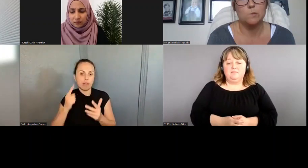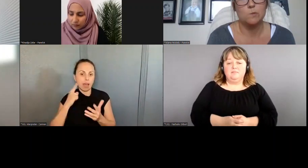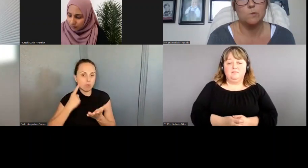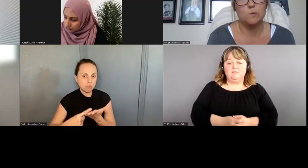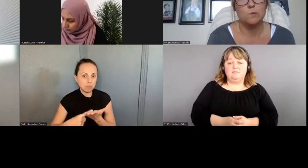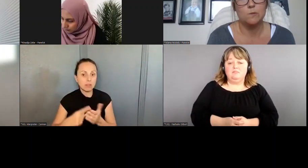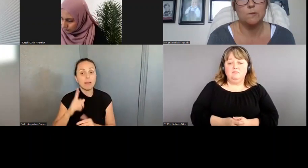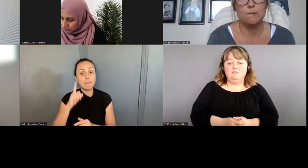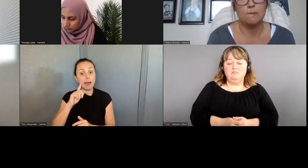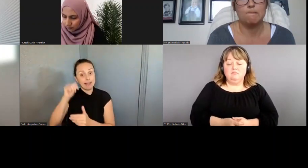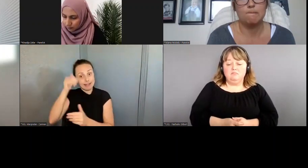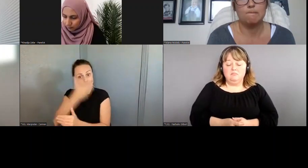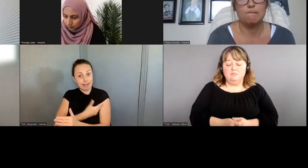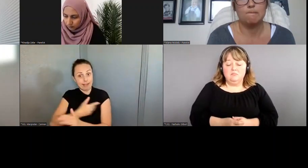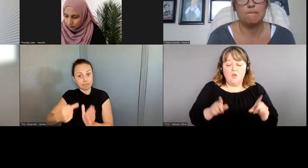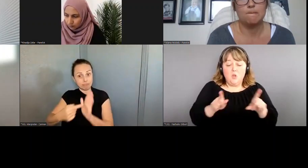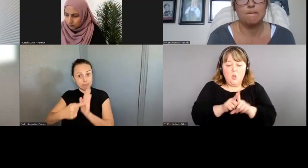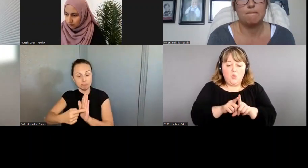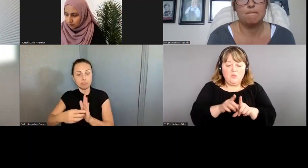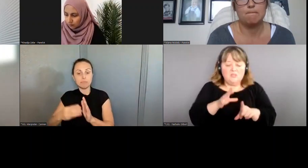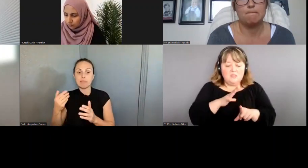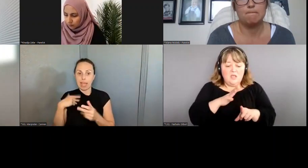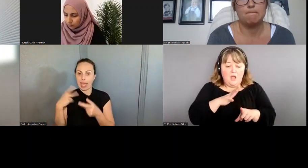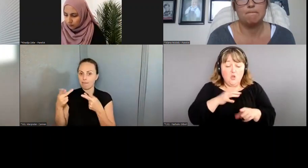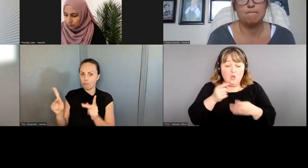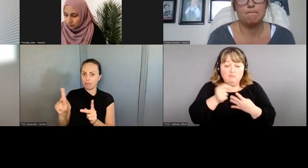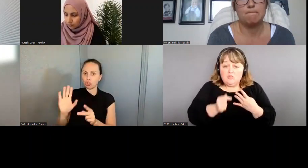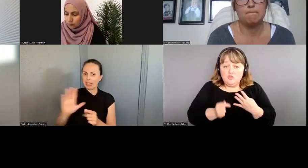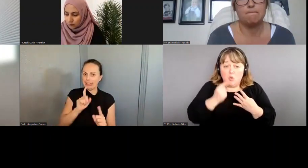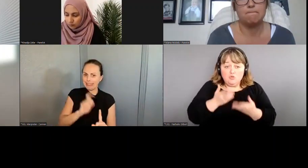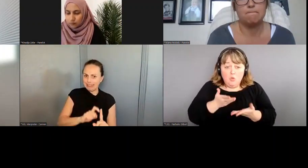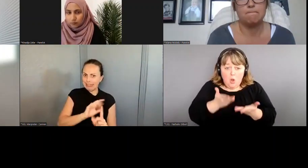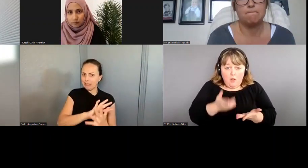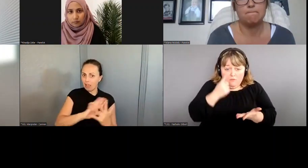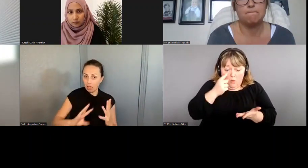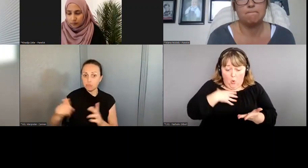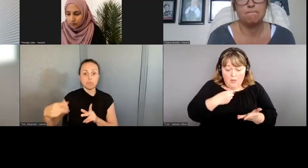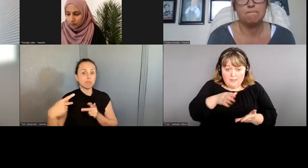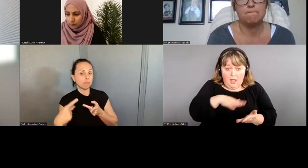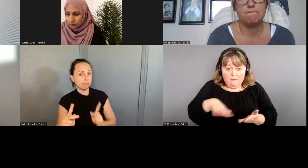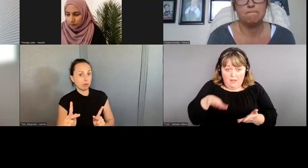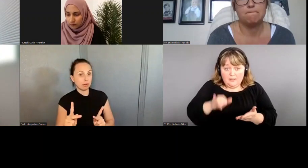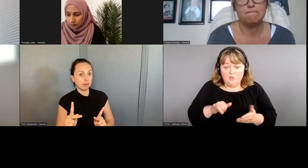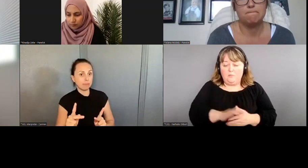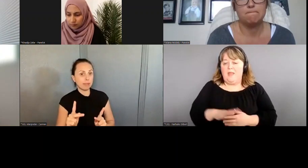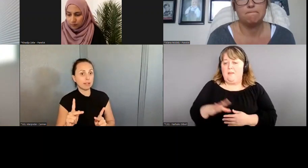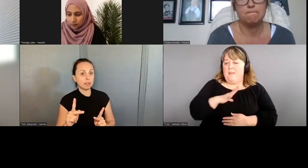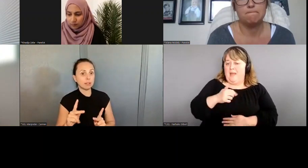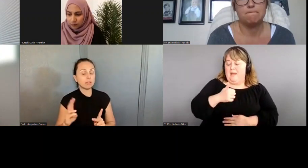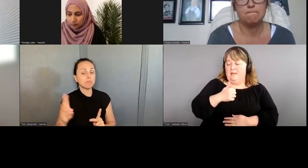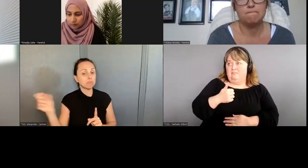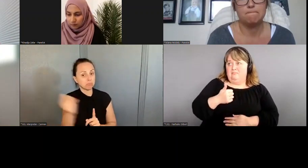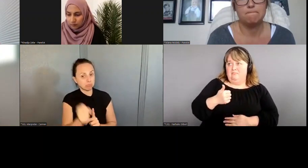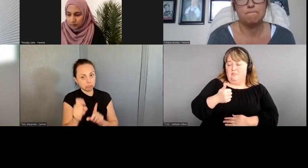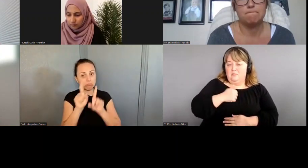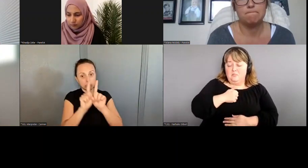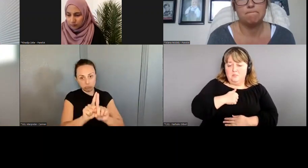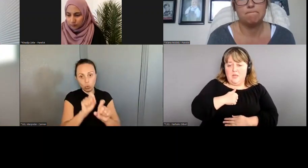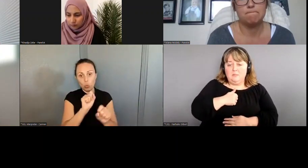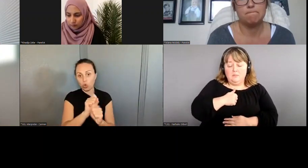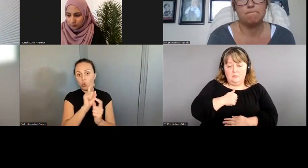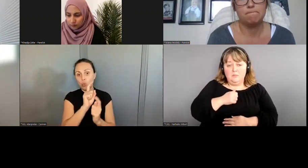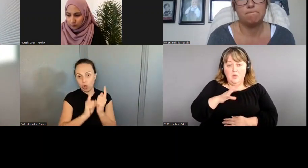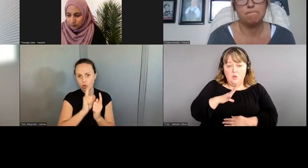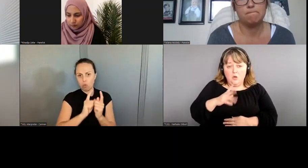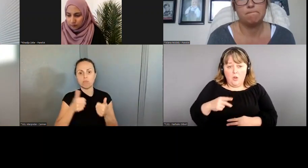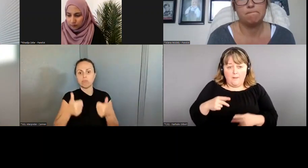for my son, he had permission because of his needs and everything to have, if they can employ someone to work with him, a one-on-one, which